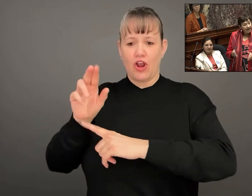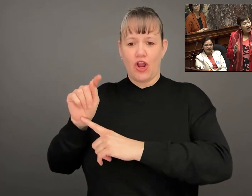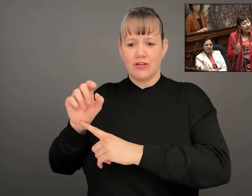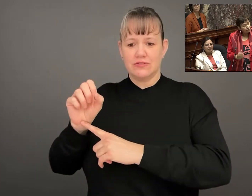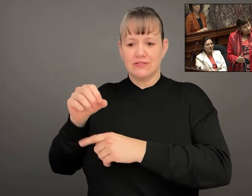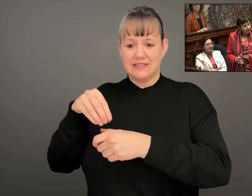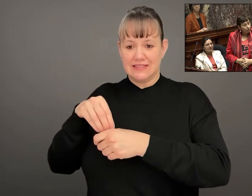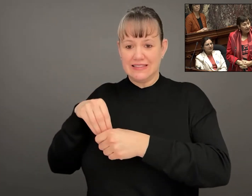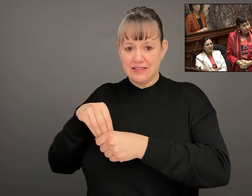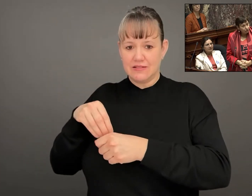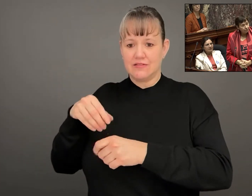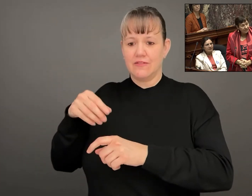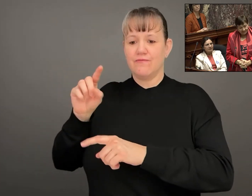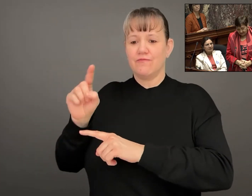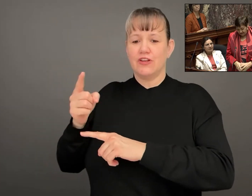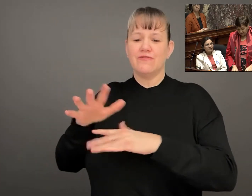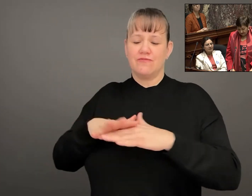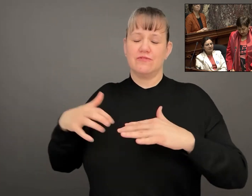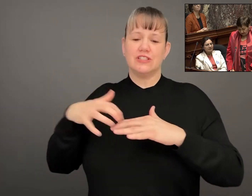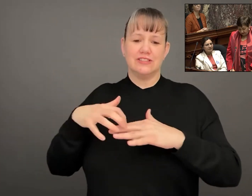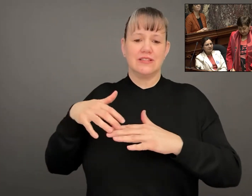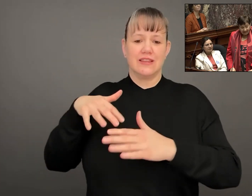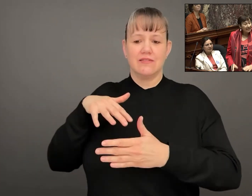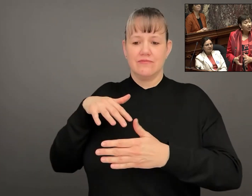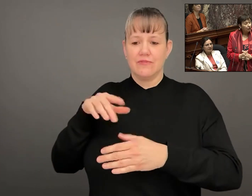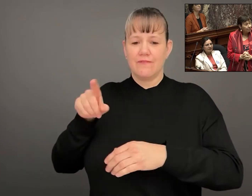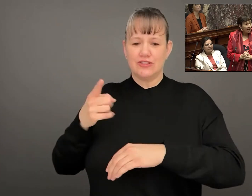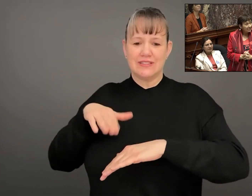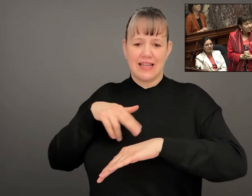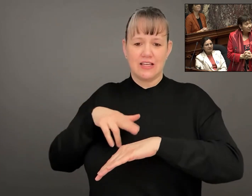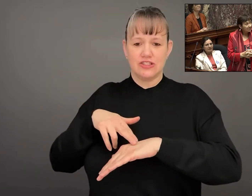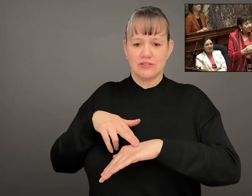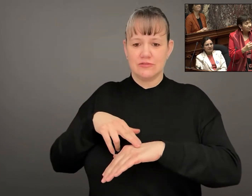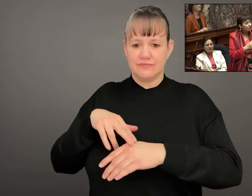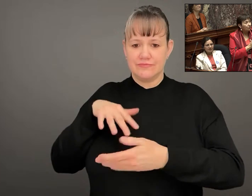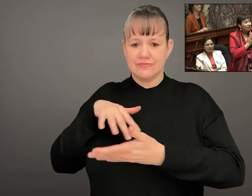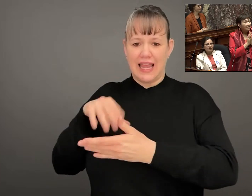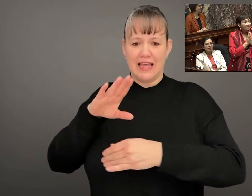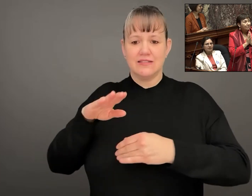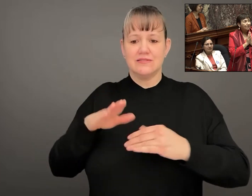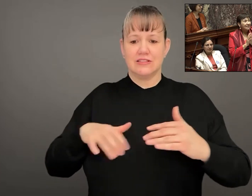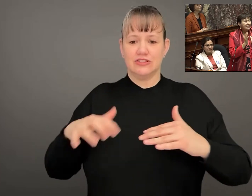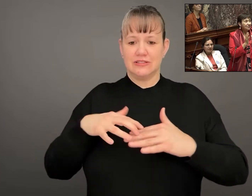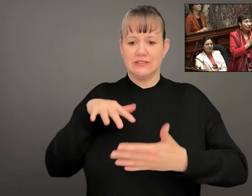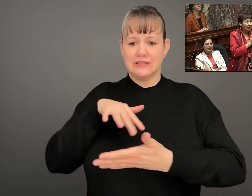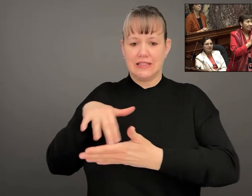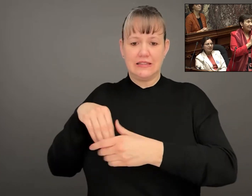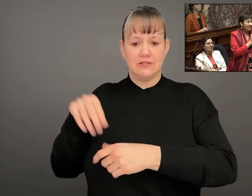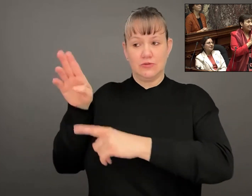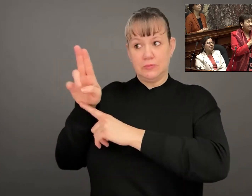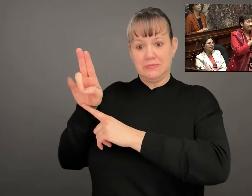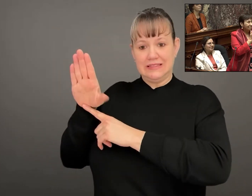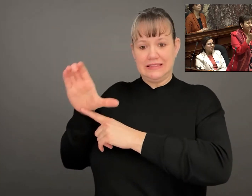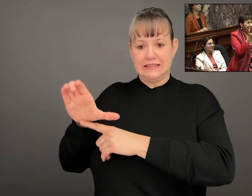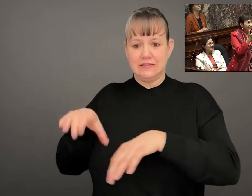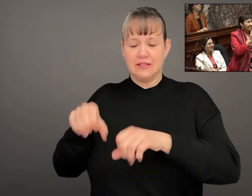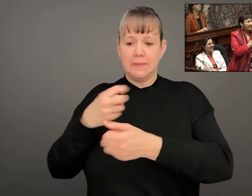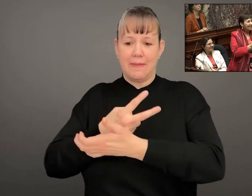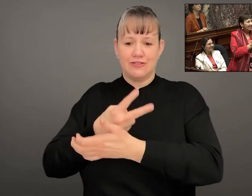Studies and will be going to UBC taking her Master's there. So please join me in